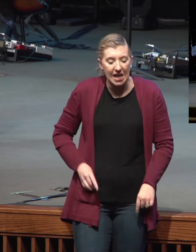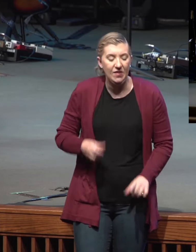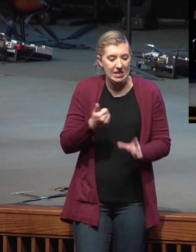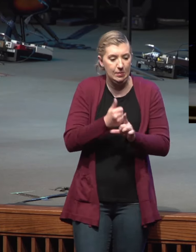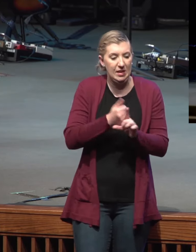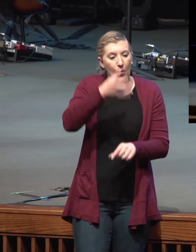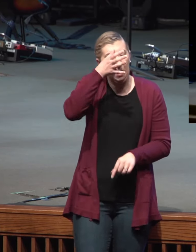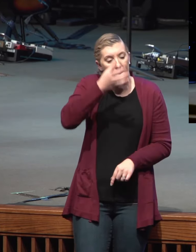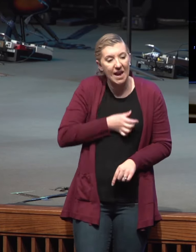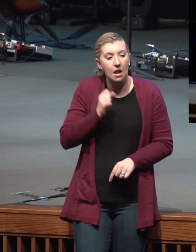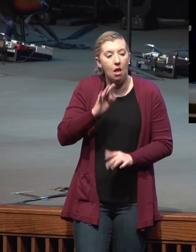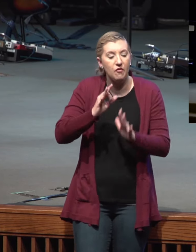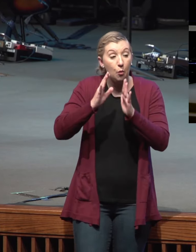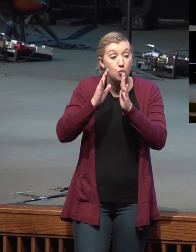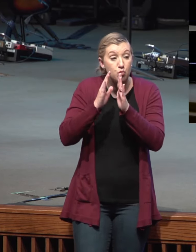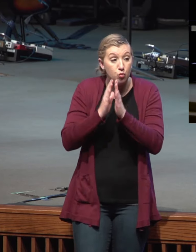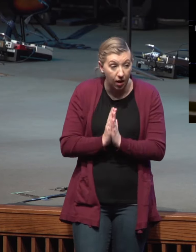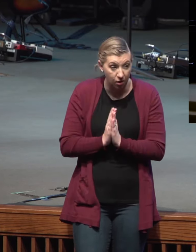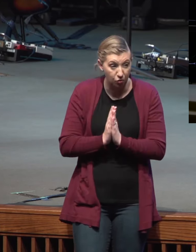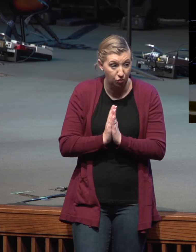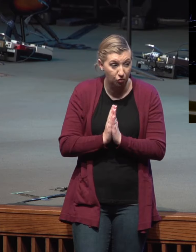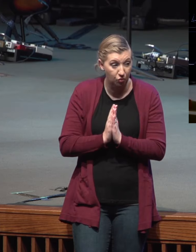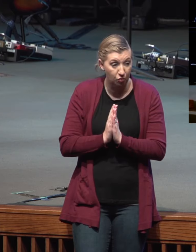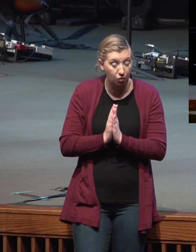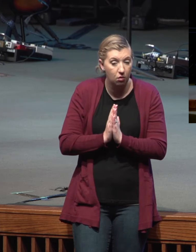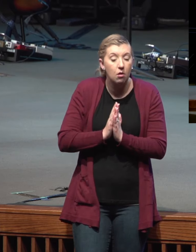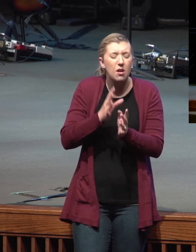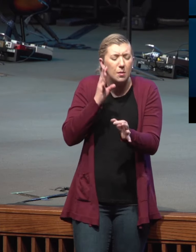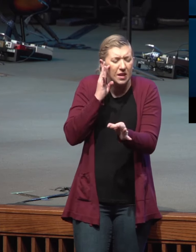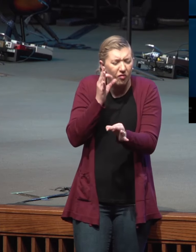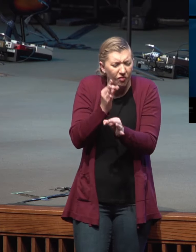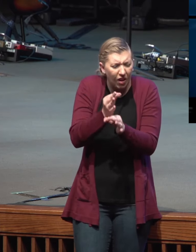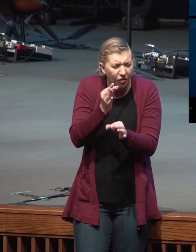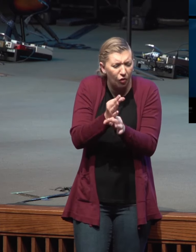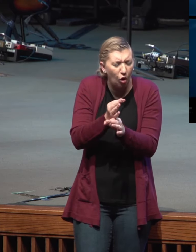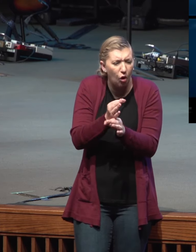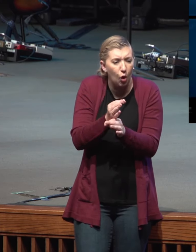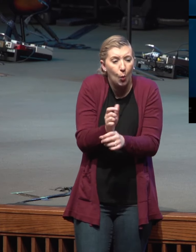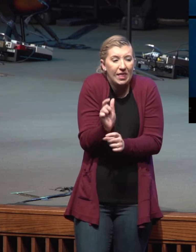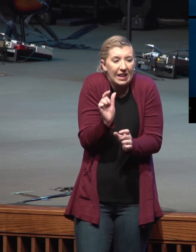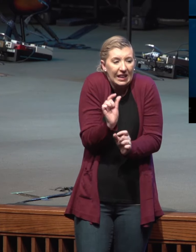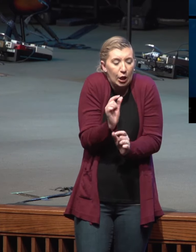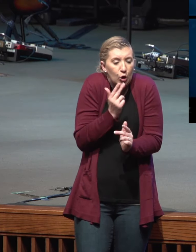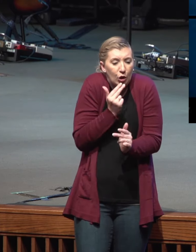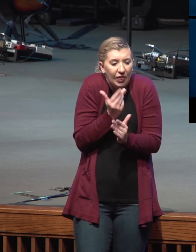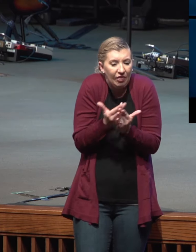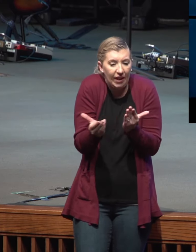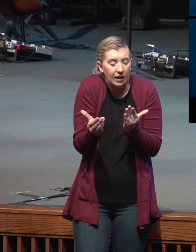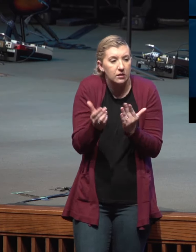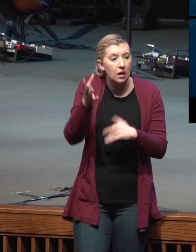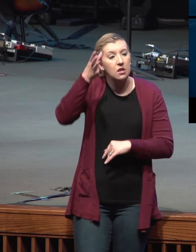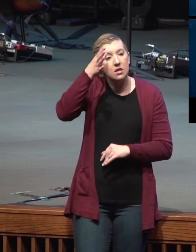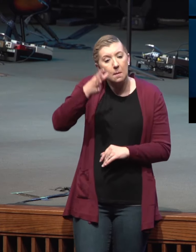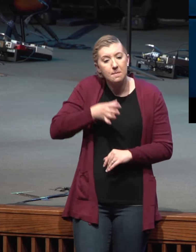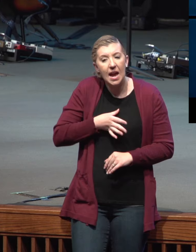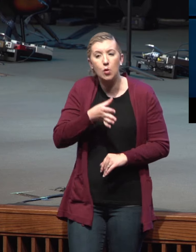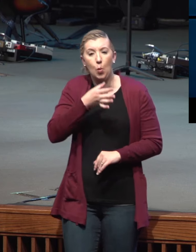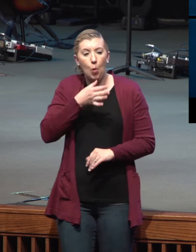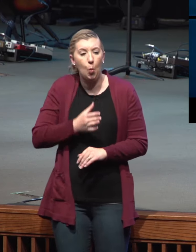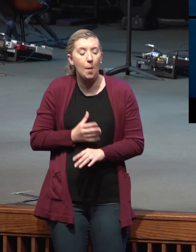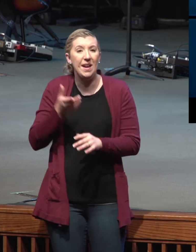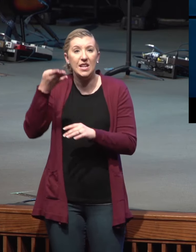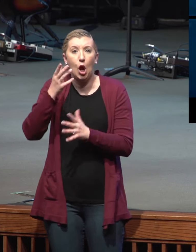man of prayer. Be faithful with the little things. Be the man or woman